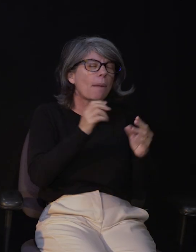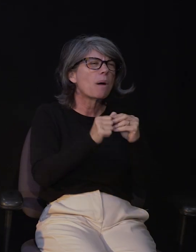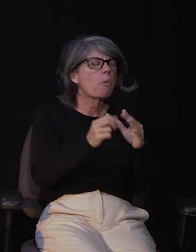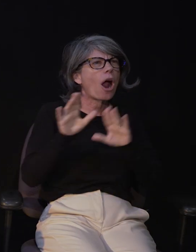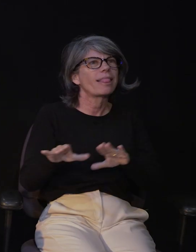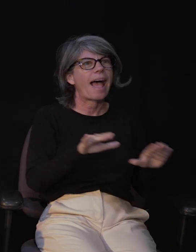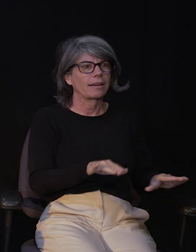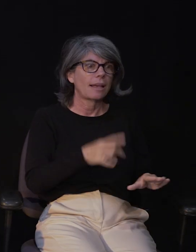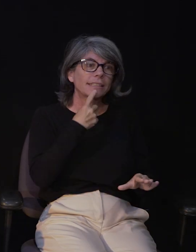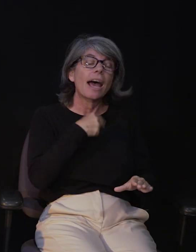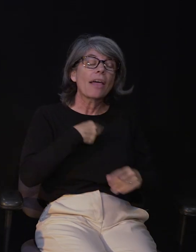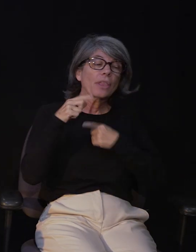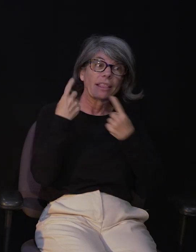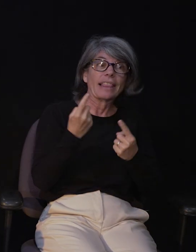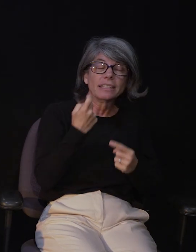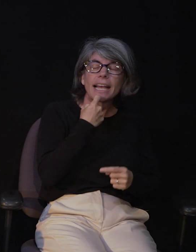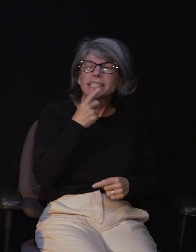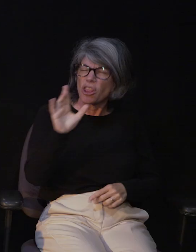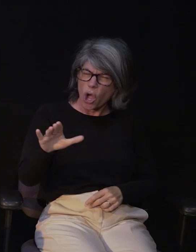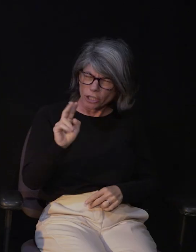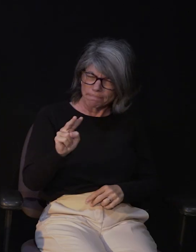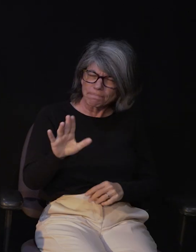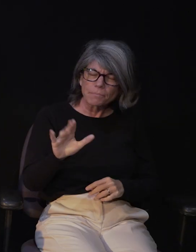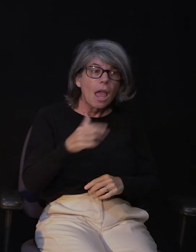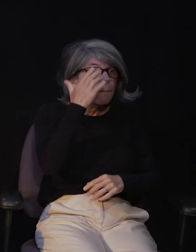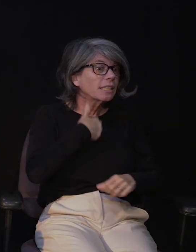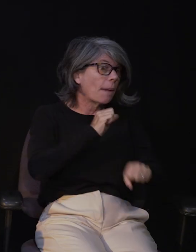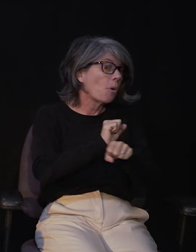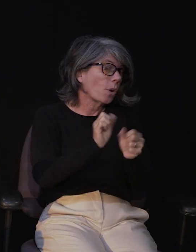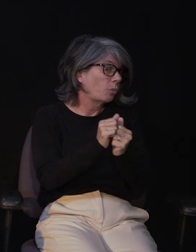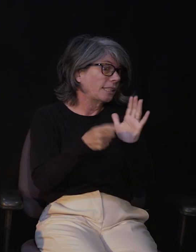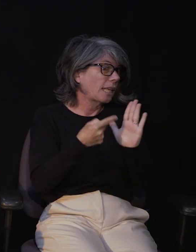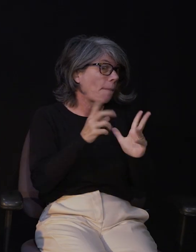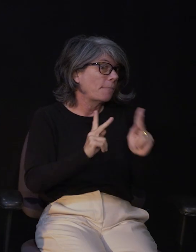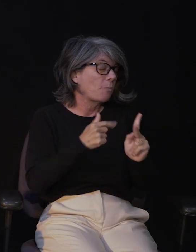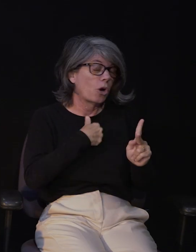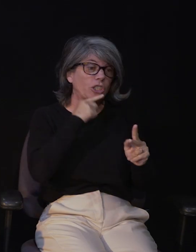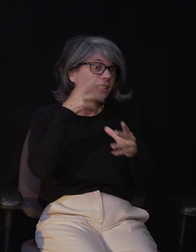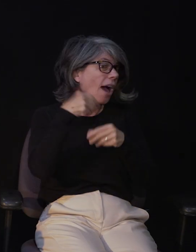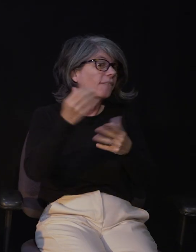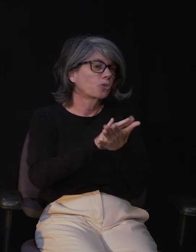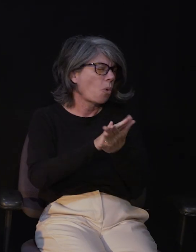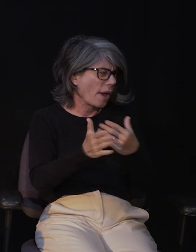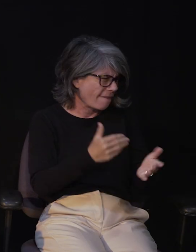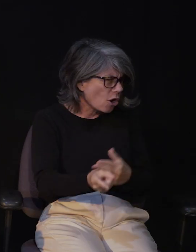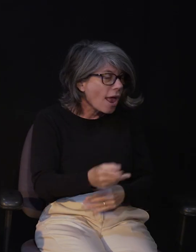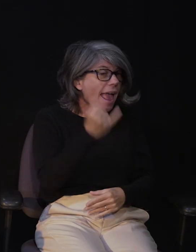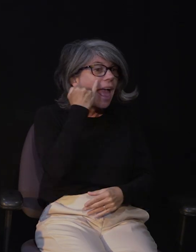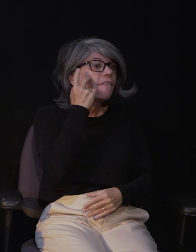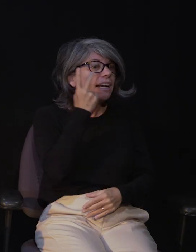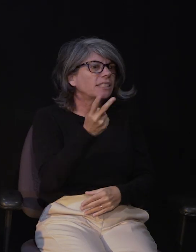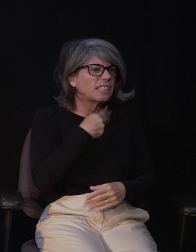lax, I've said in these last ones, I said, look, because I've been working with sometimes people who are like just out of school or whatever, I'm like, if I see